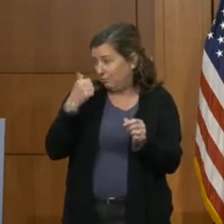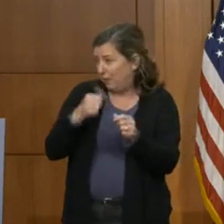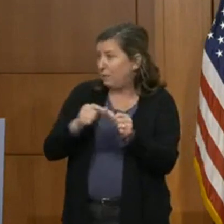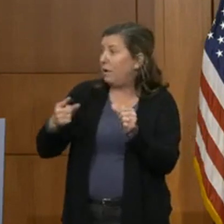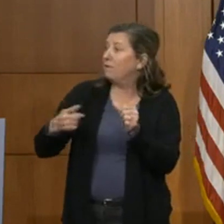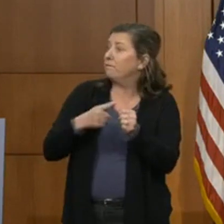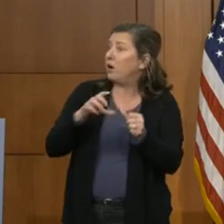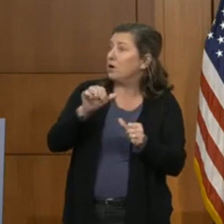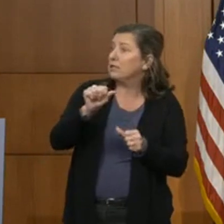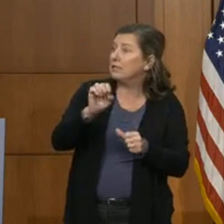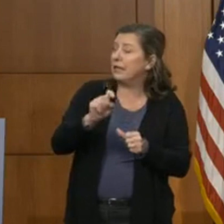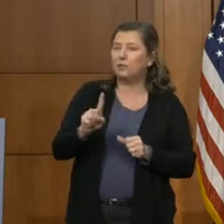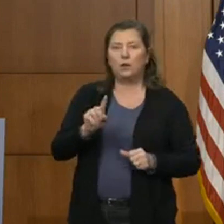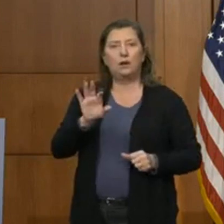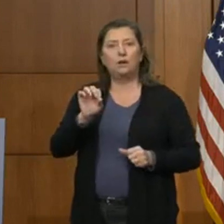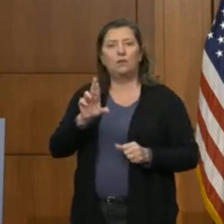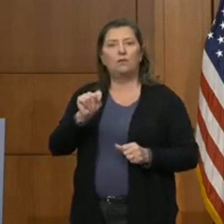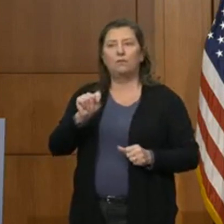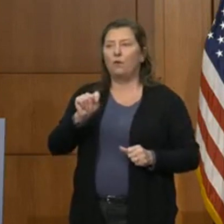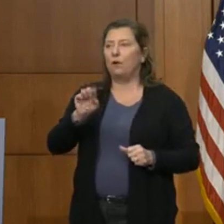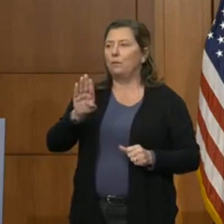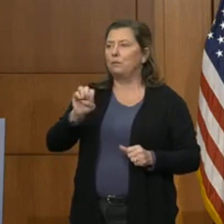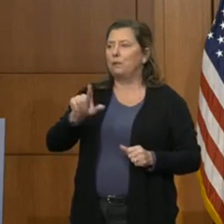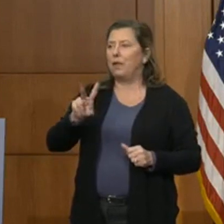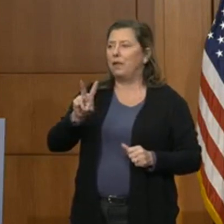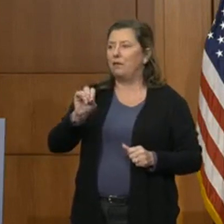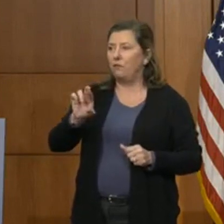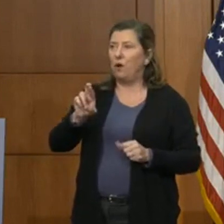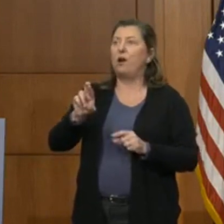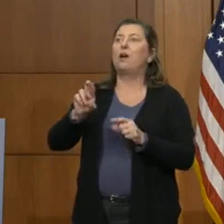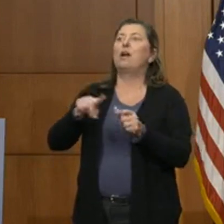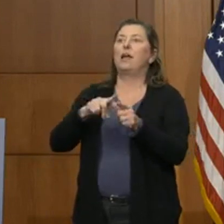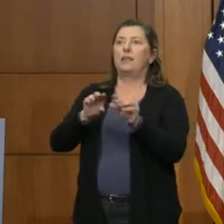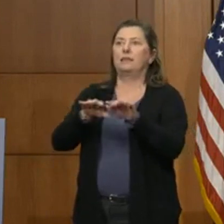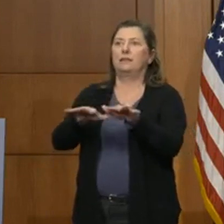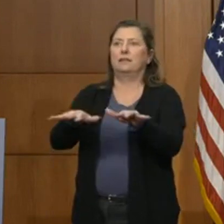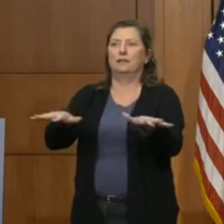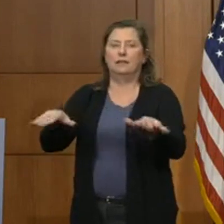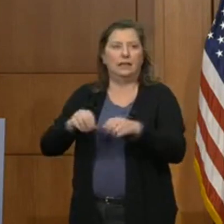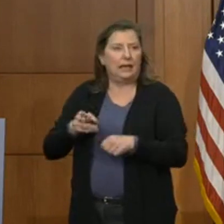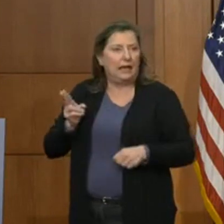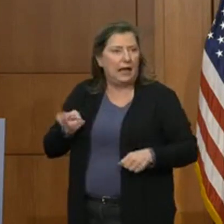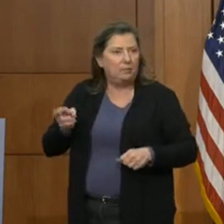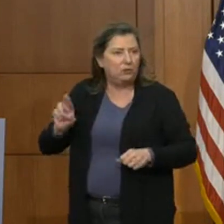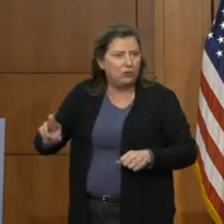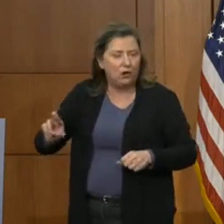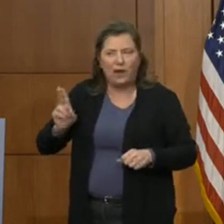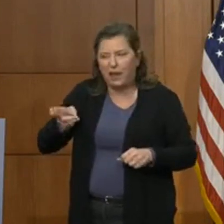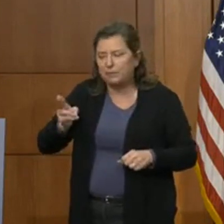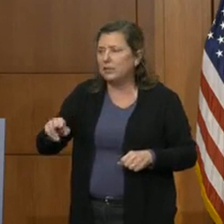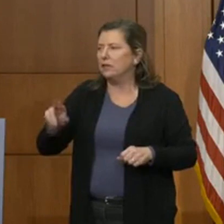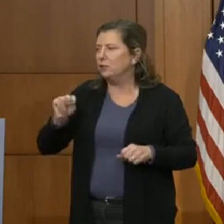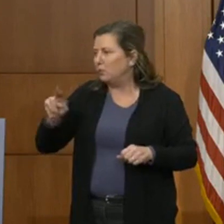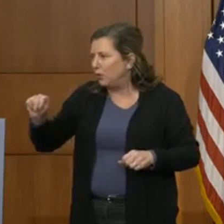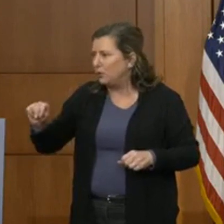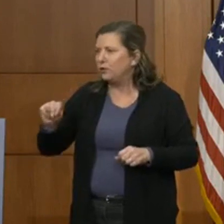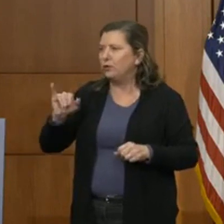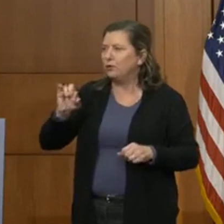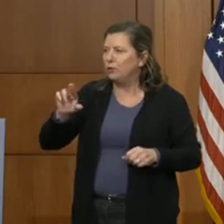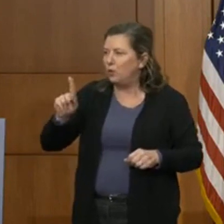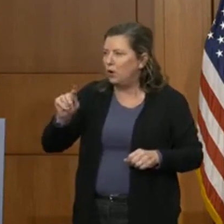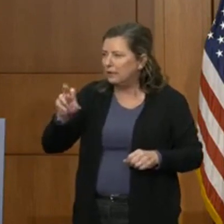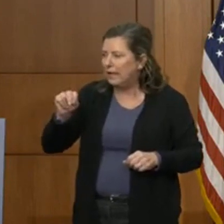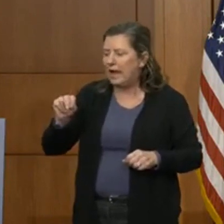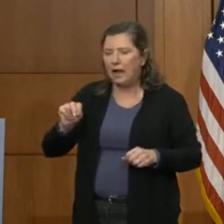first case was at Fort Belvoir, and then we had a wave come through Hampton Roads, Newport News, Yorktown area. So,